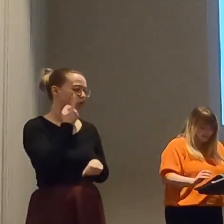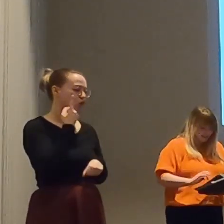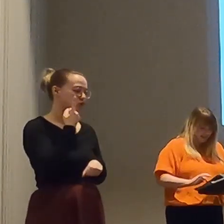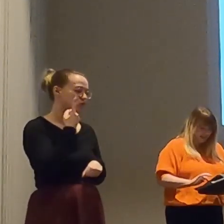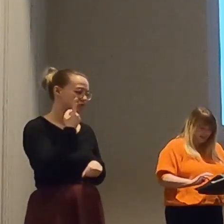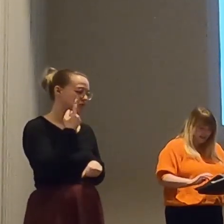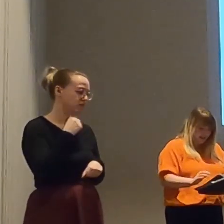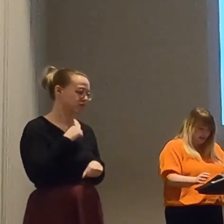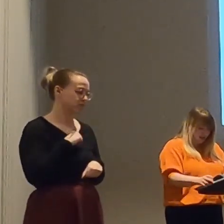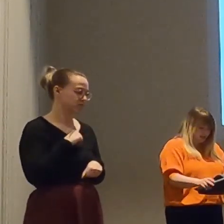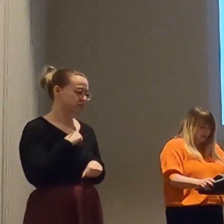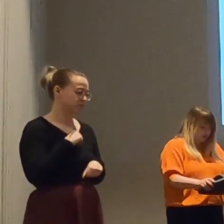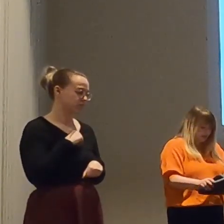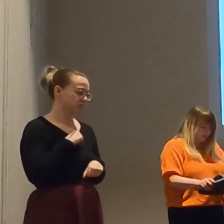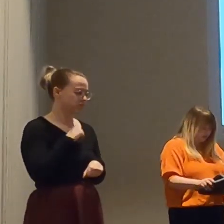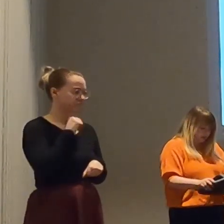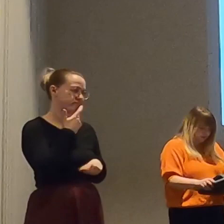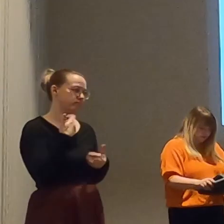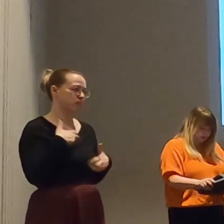not.